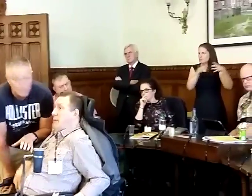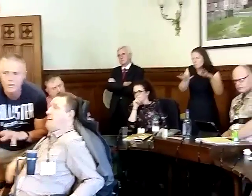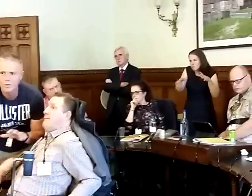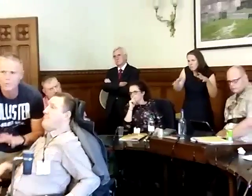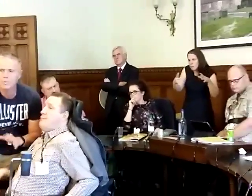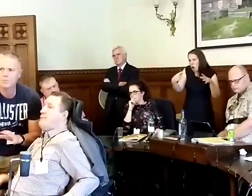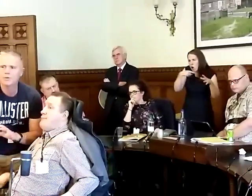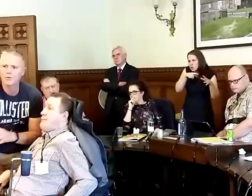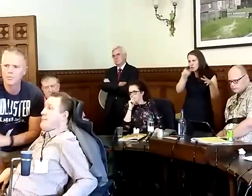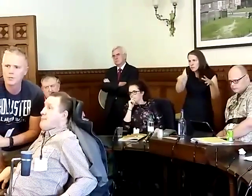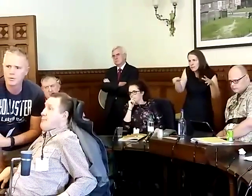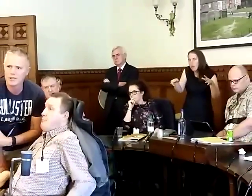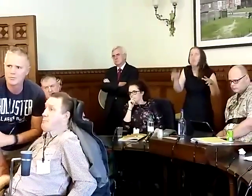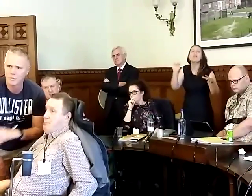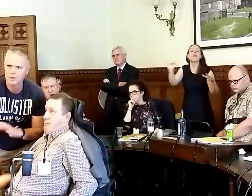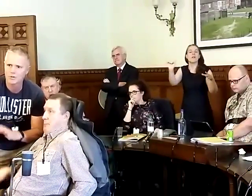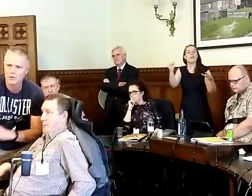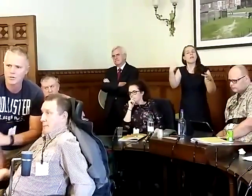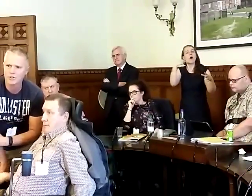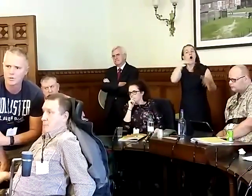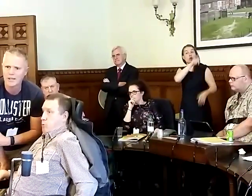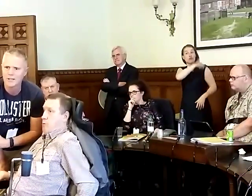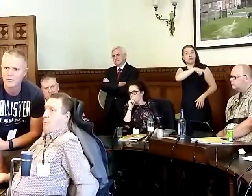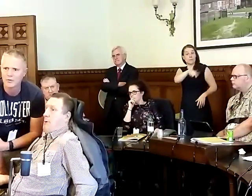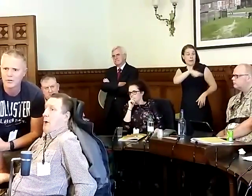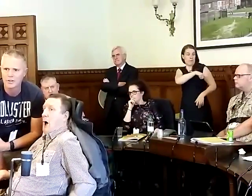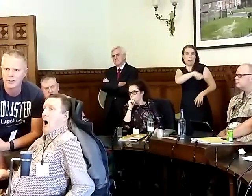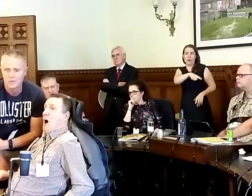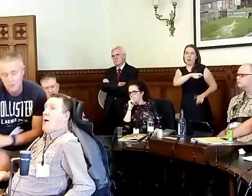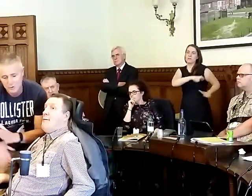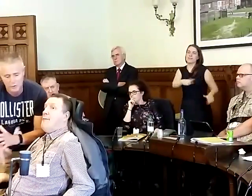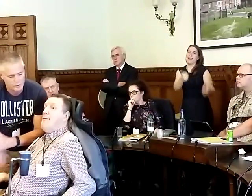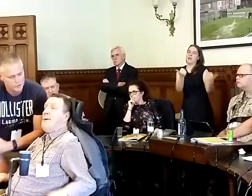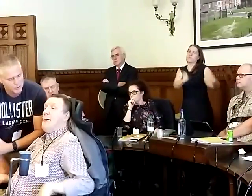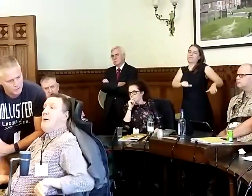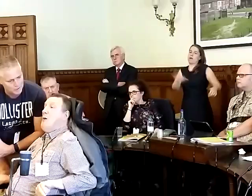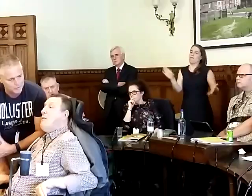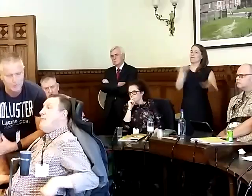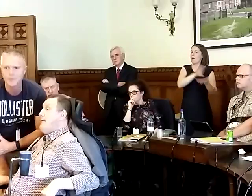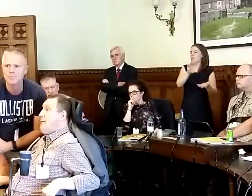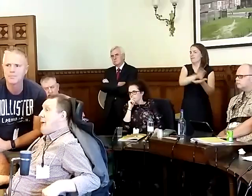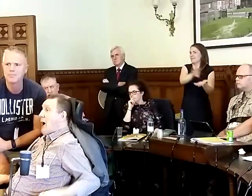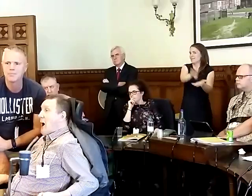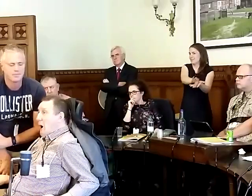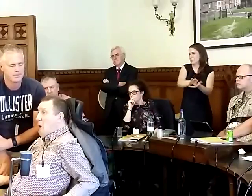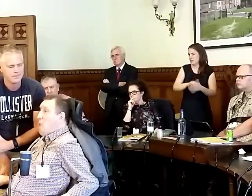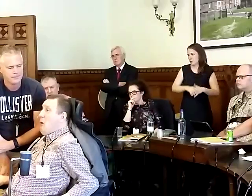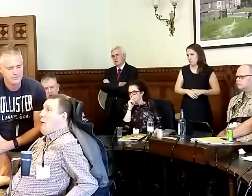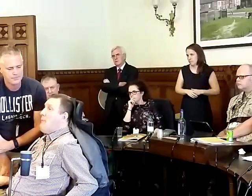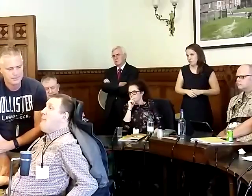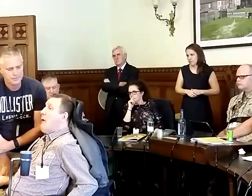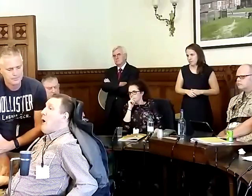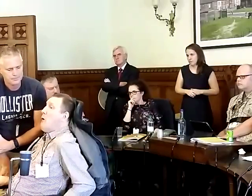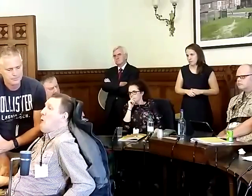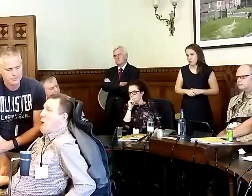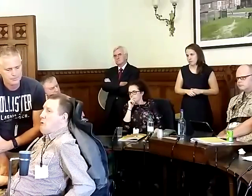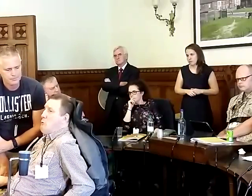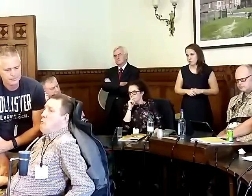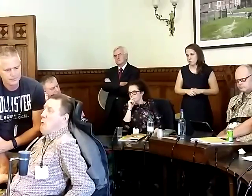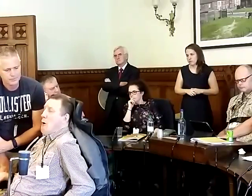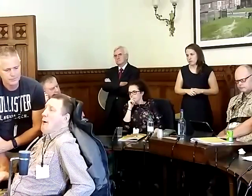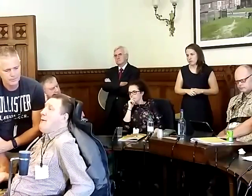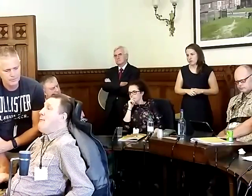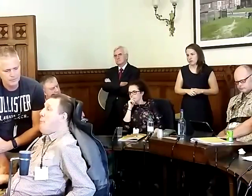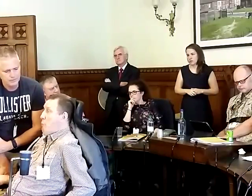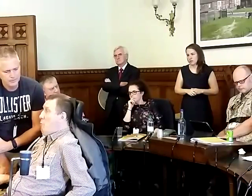100 people? What if 100 people in Bristol are still getting their funding, as far as you know, in